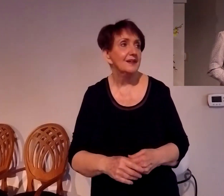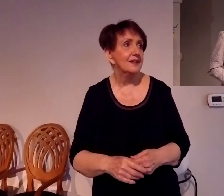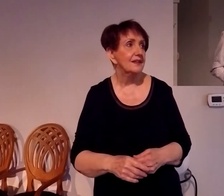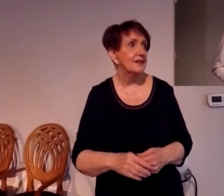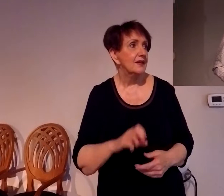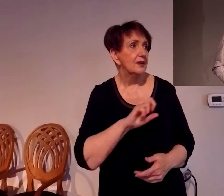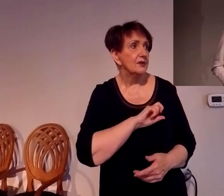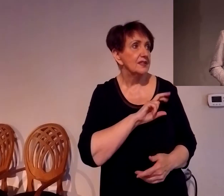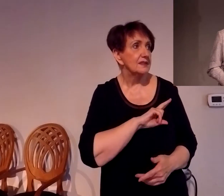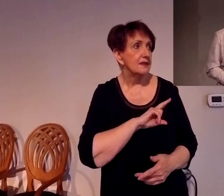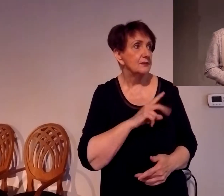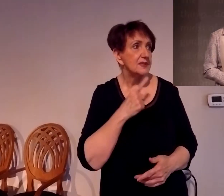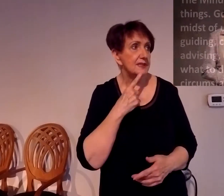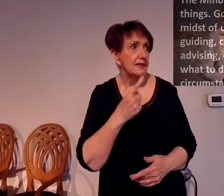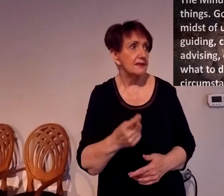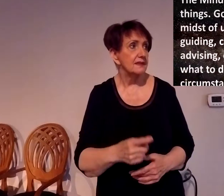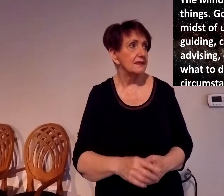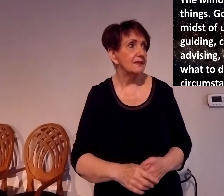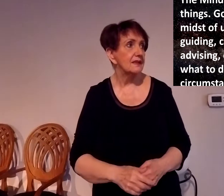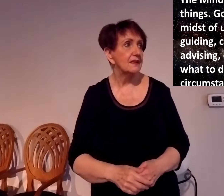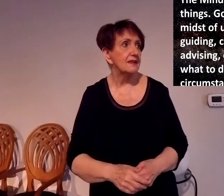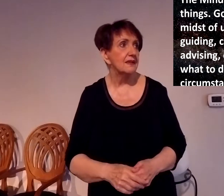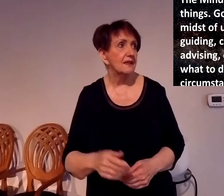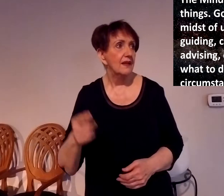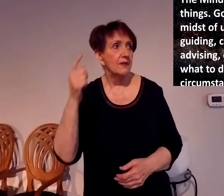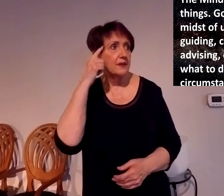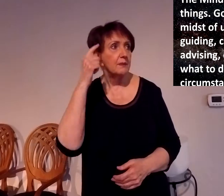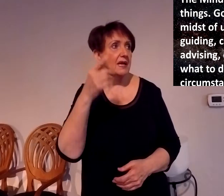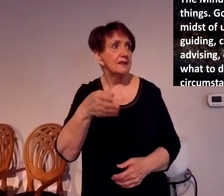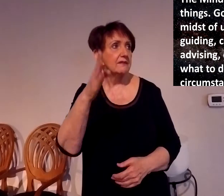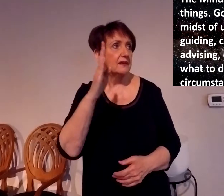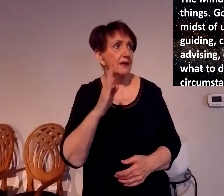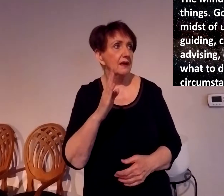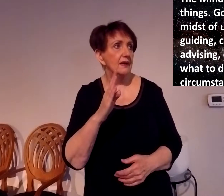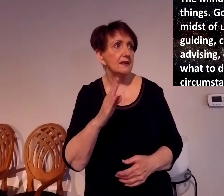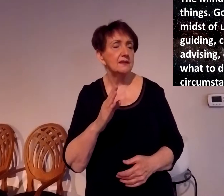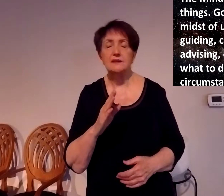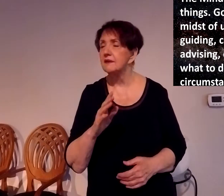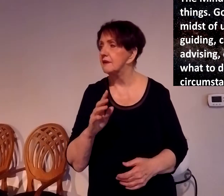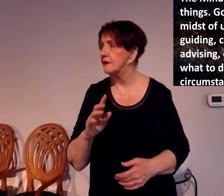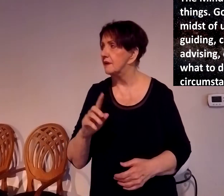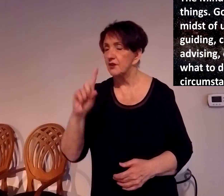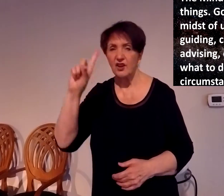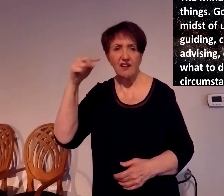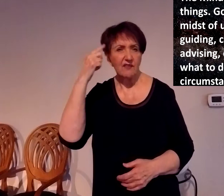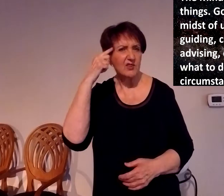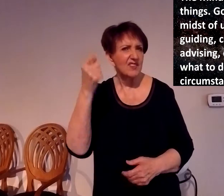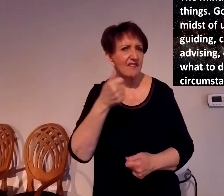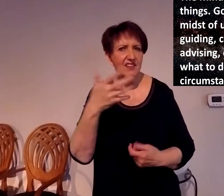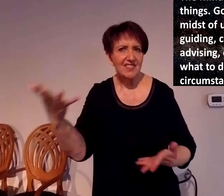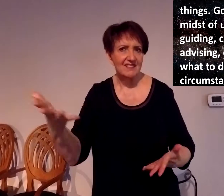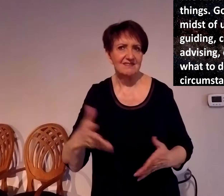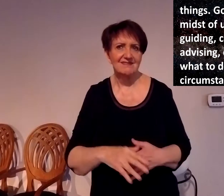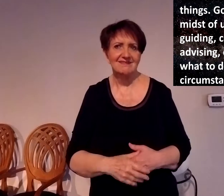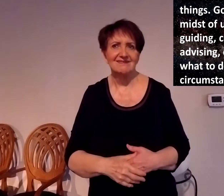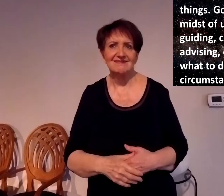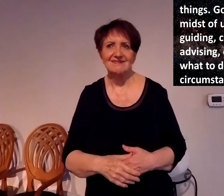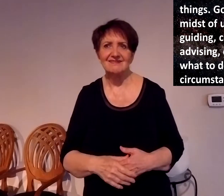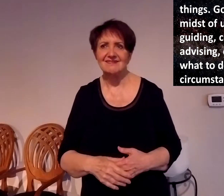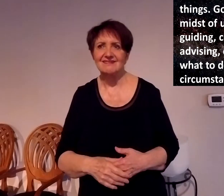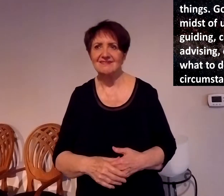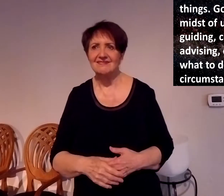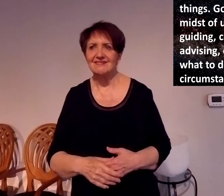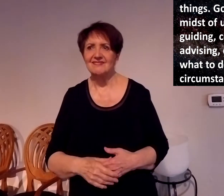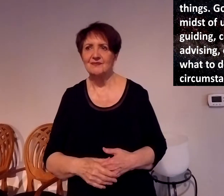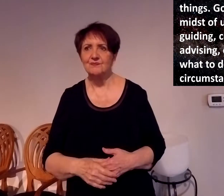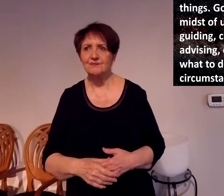Ernest Holmes tells us that the mind of God governs all things.